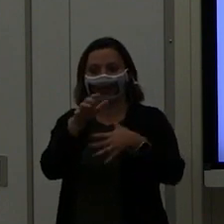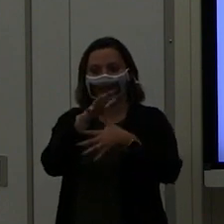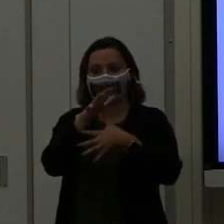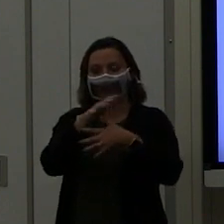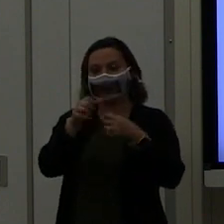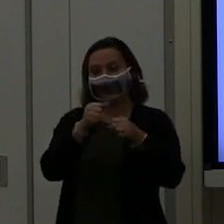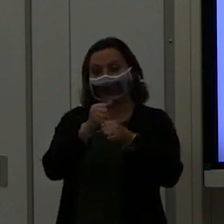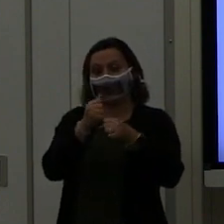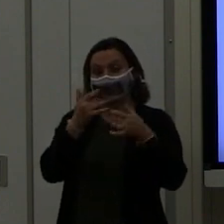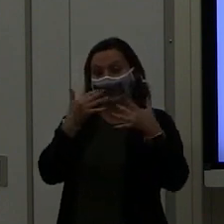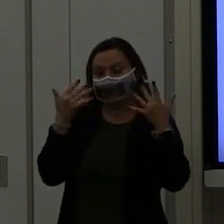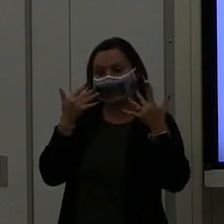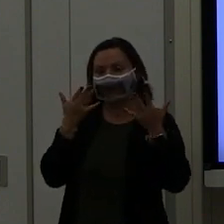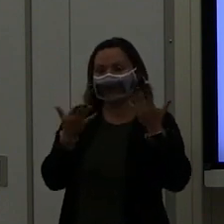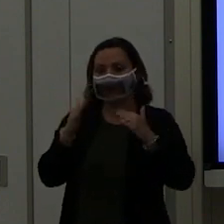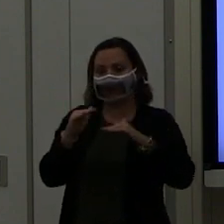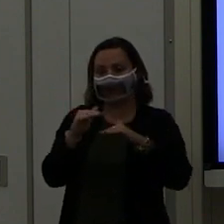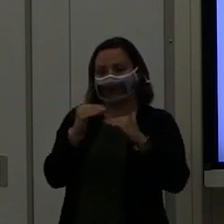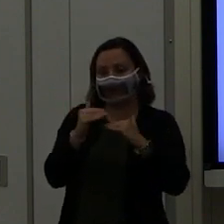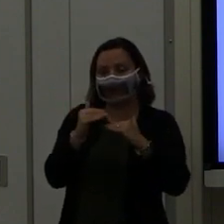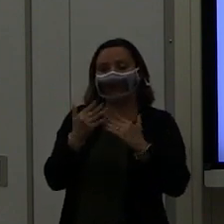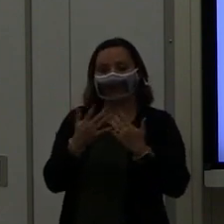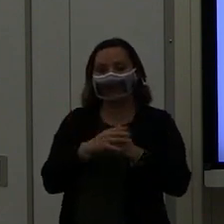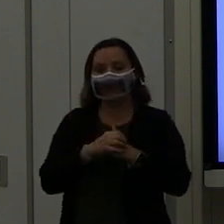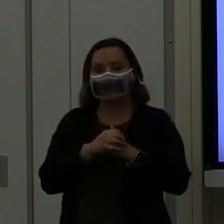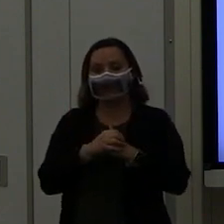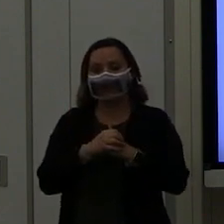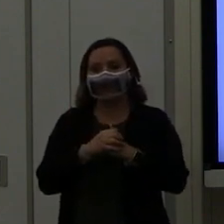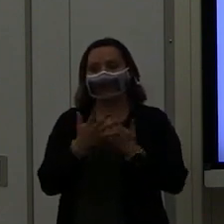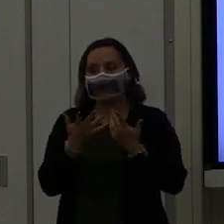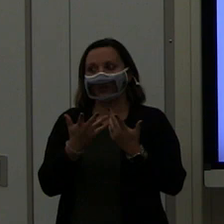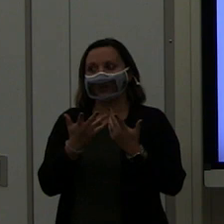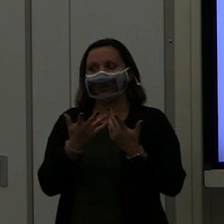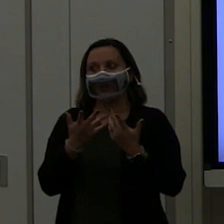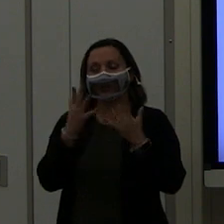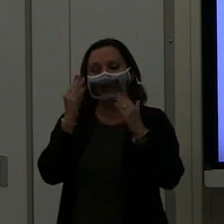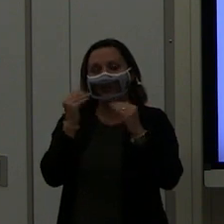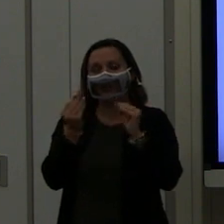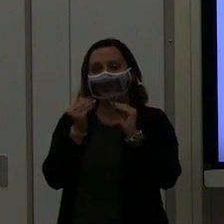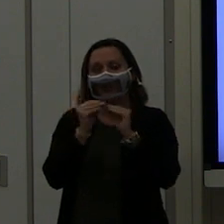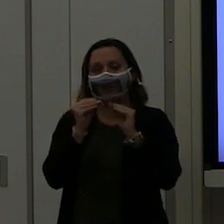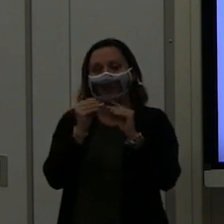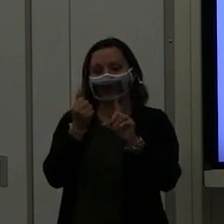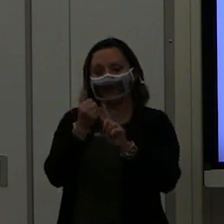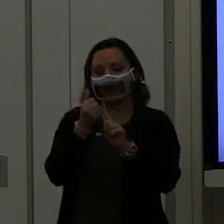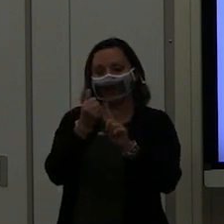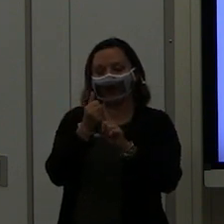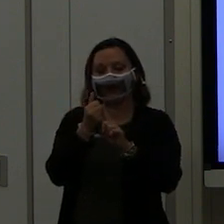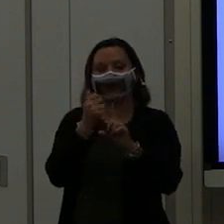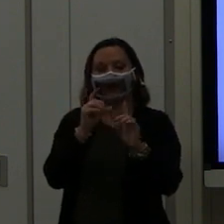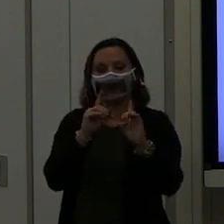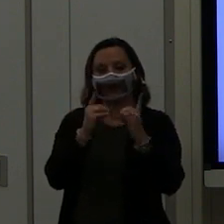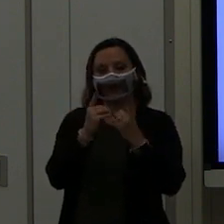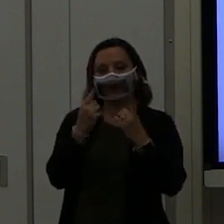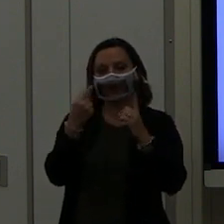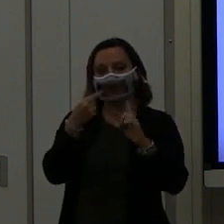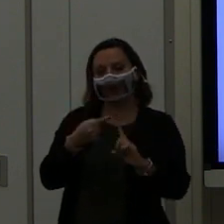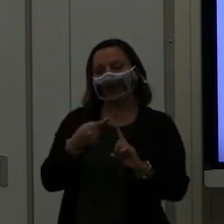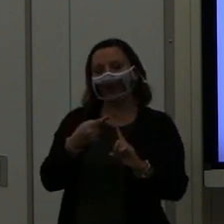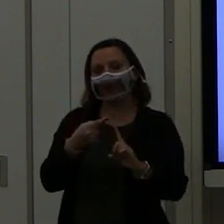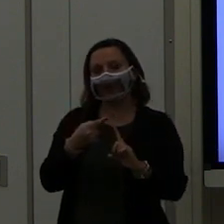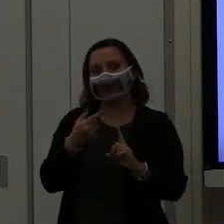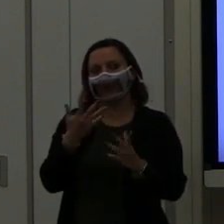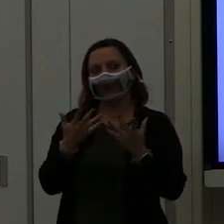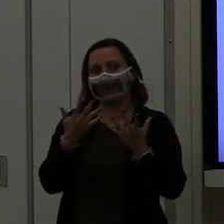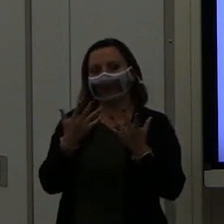not that many students take the ACT in the spring. And so we'd expect more of an impact on our district scores, probably going to be